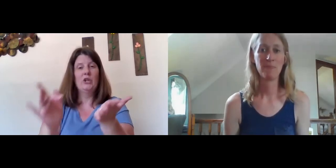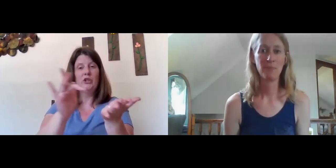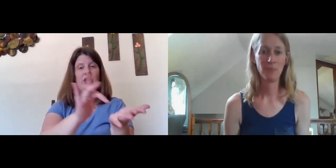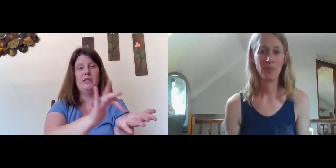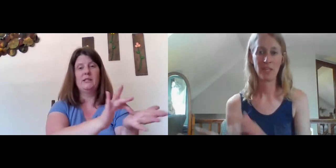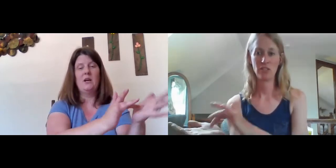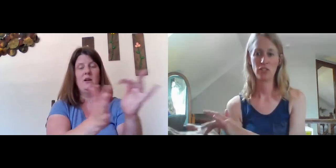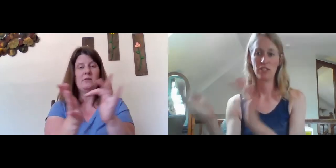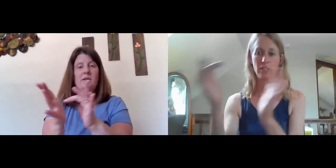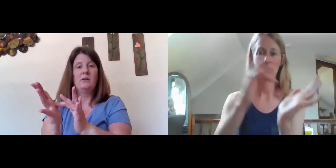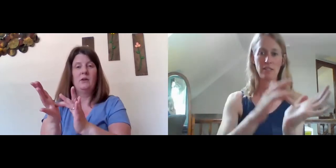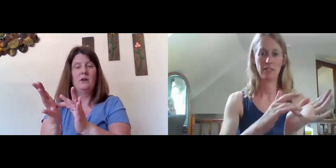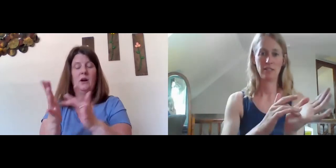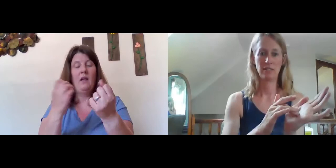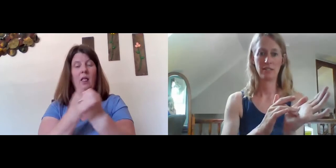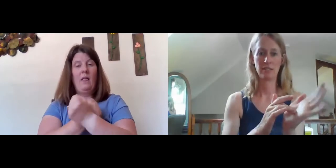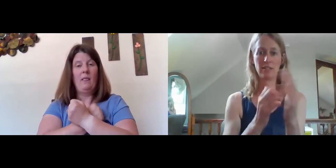start, Jesus